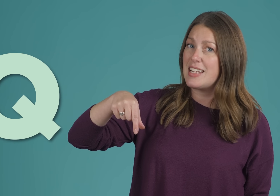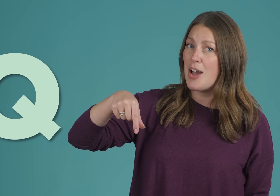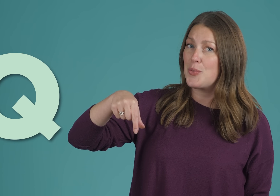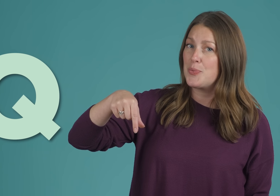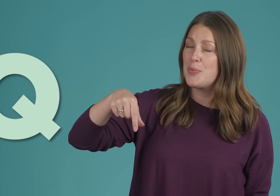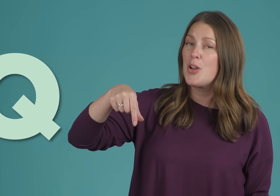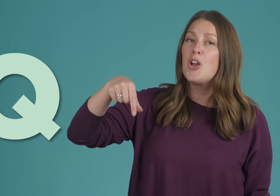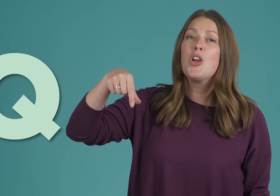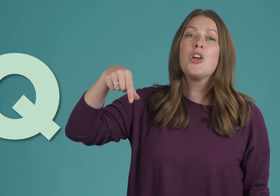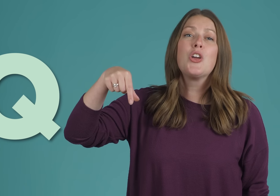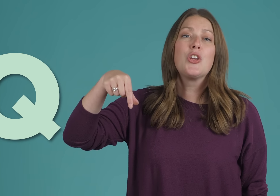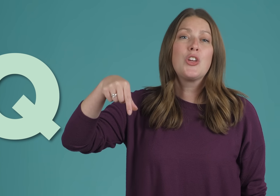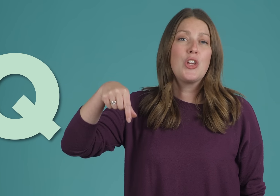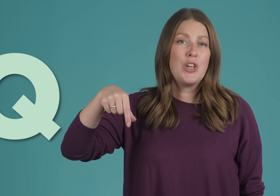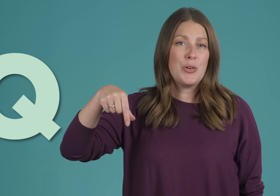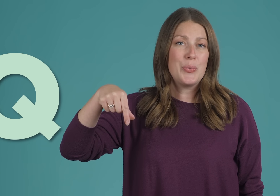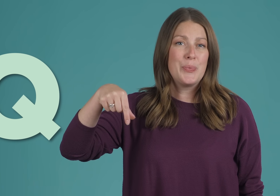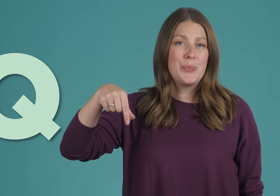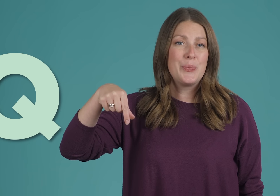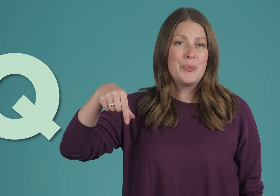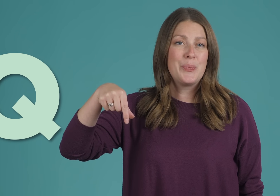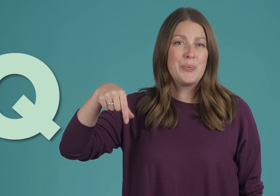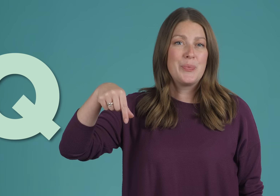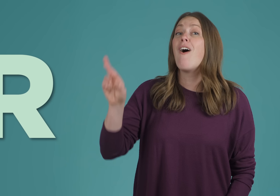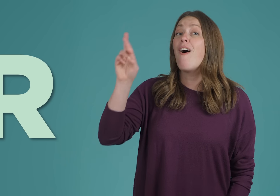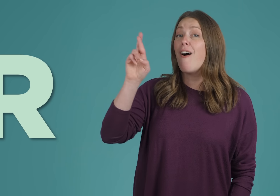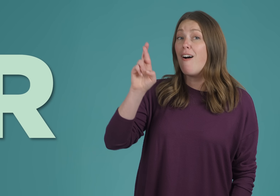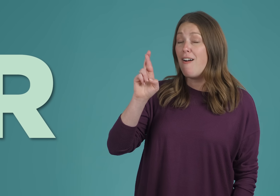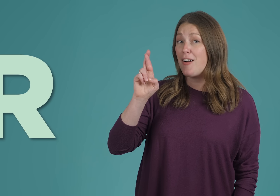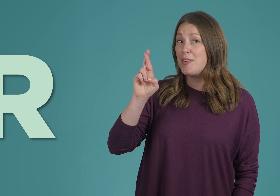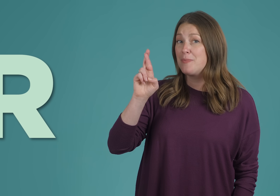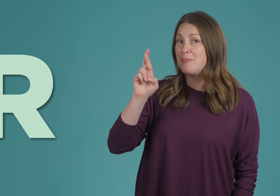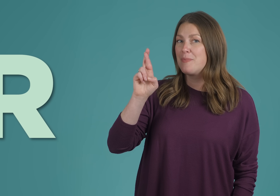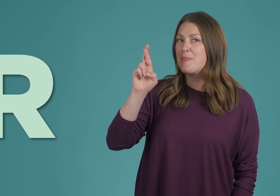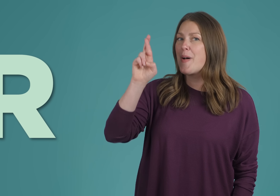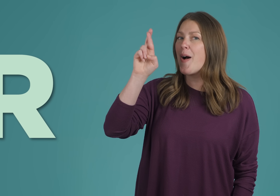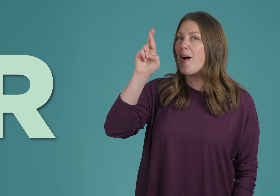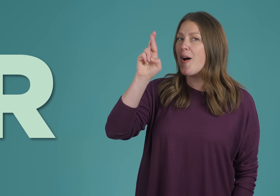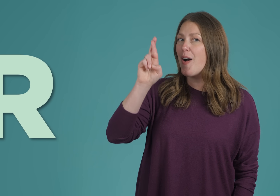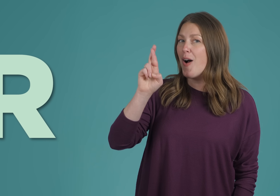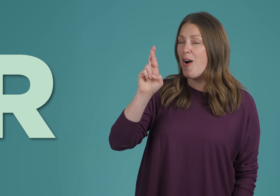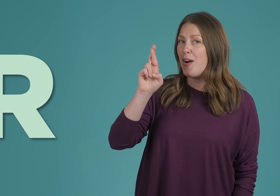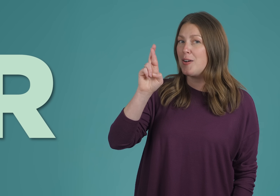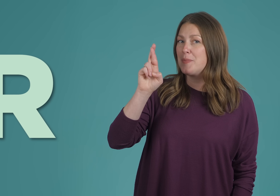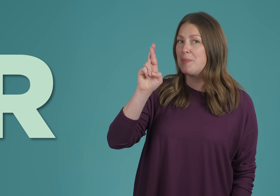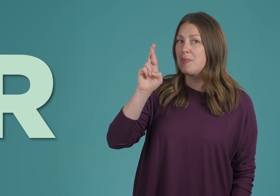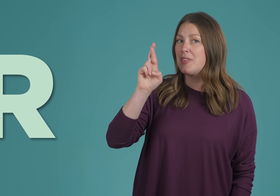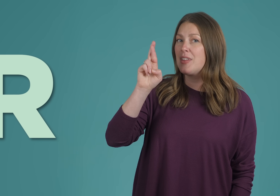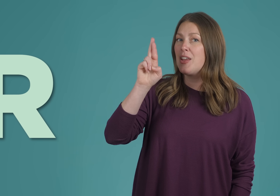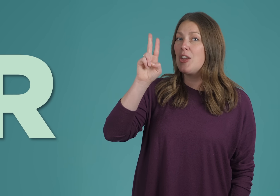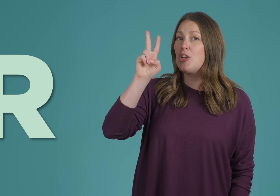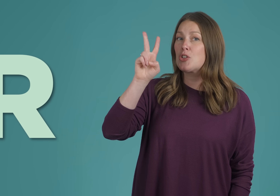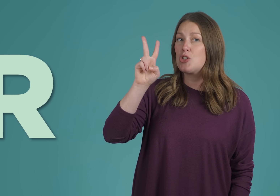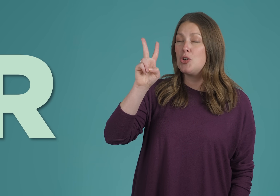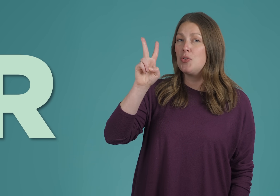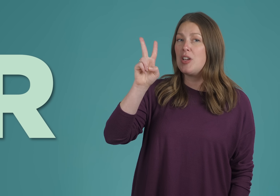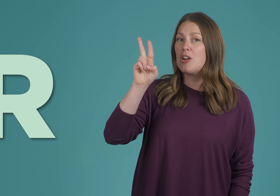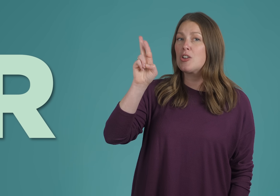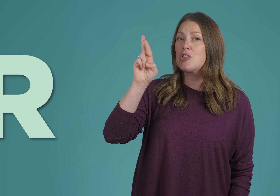down. Q. R. R. Your 2 fingers